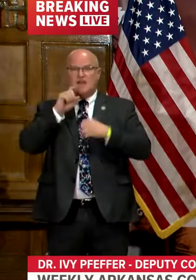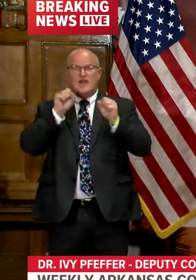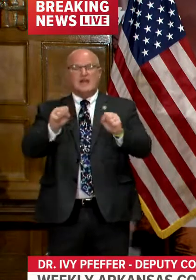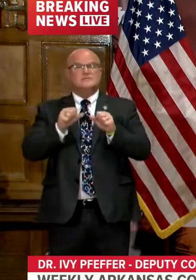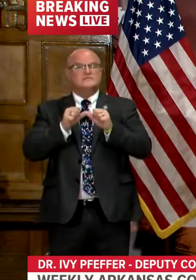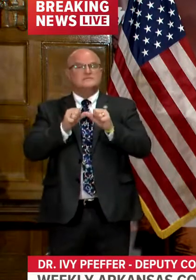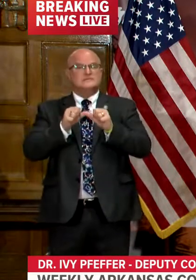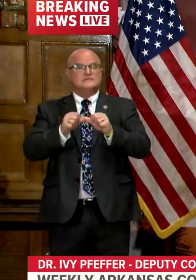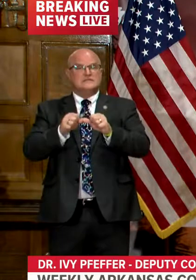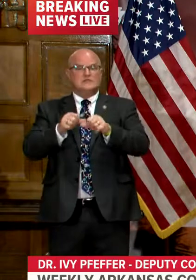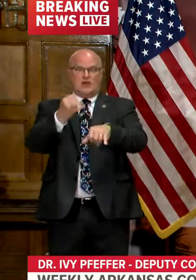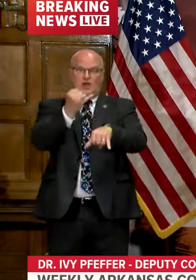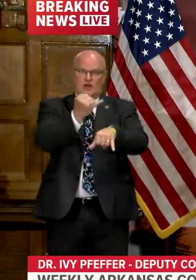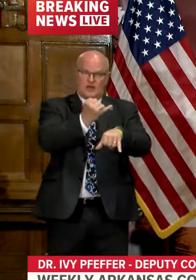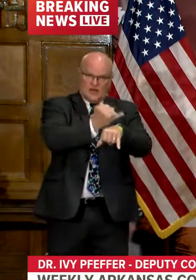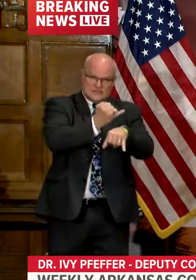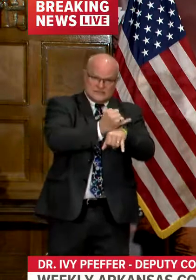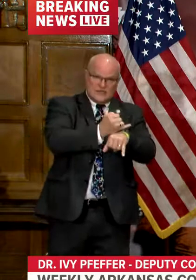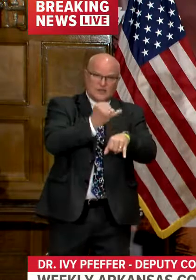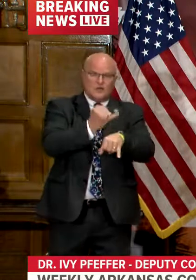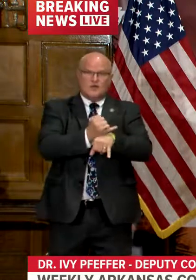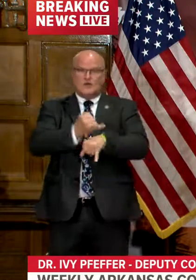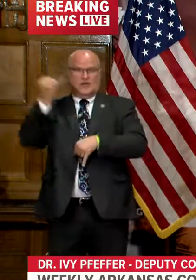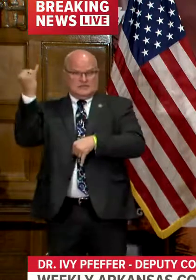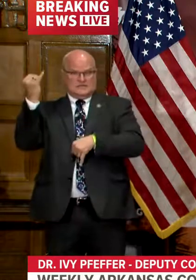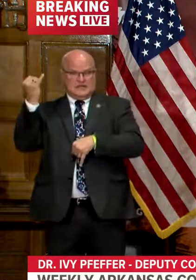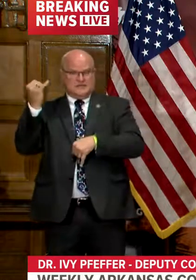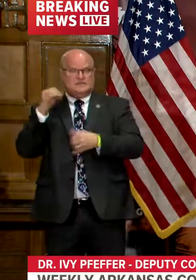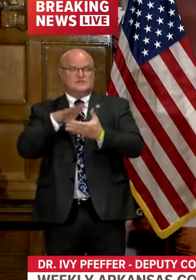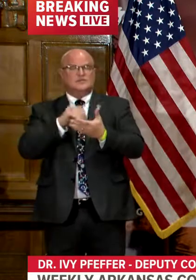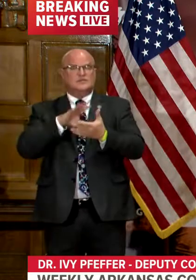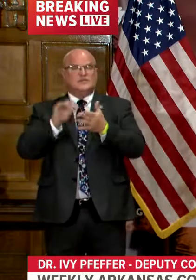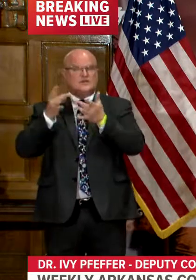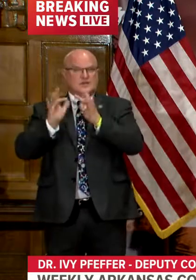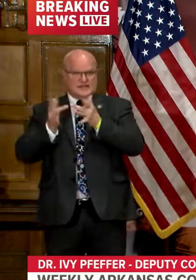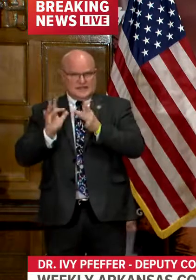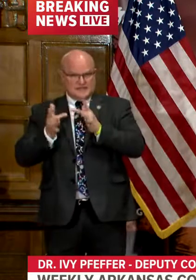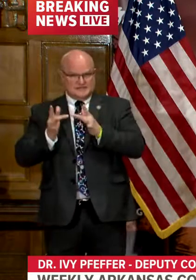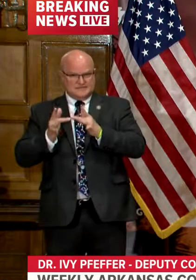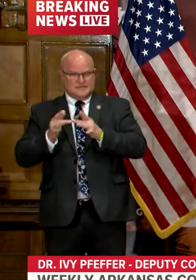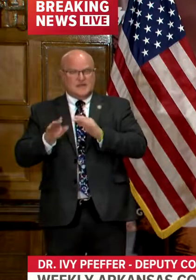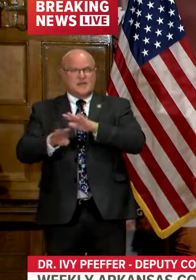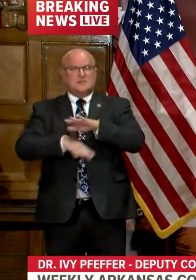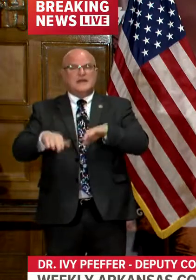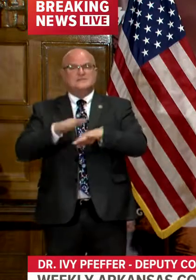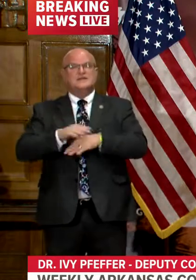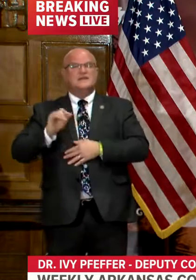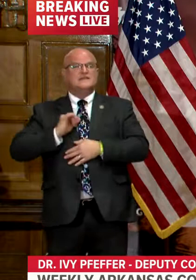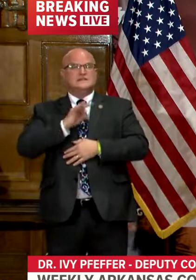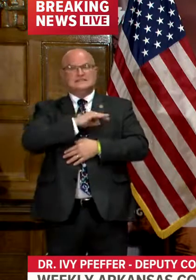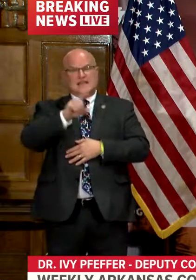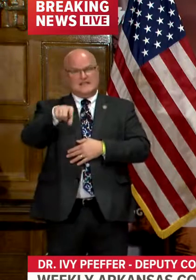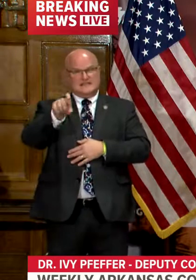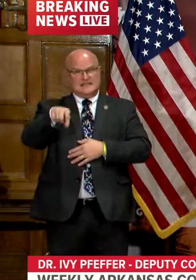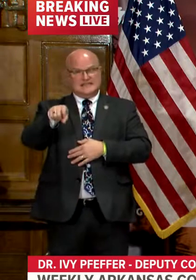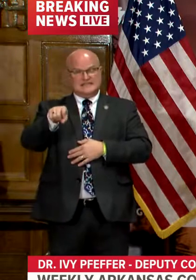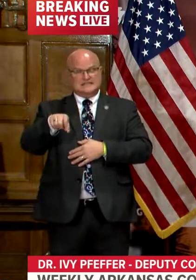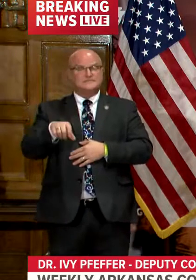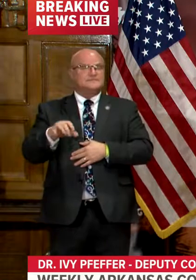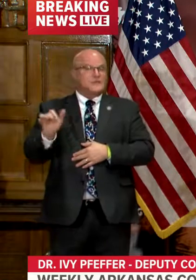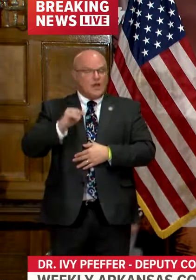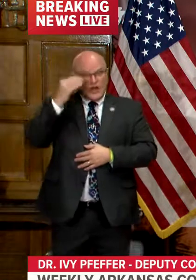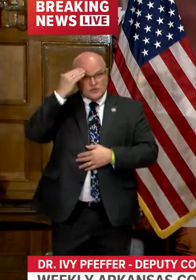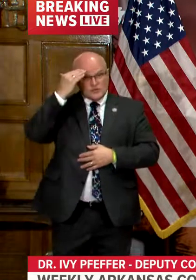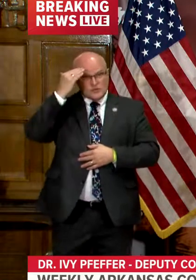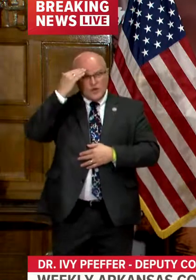to continue on-site learning or need to make pivots based on their staffing needs. We also know that